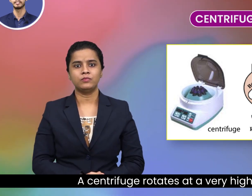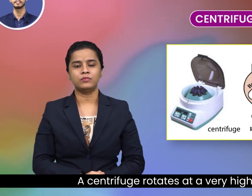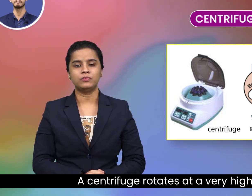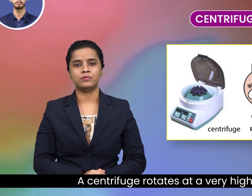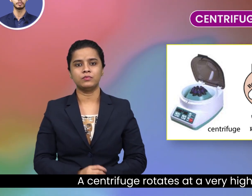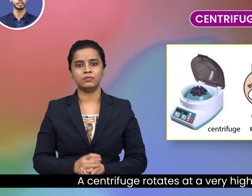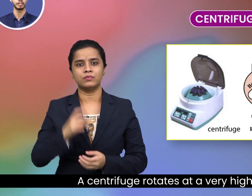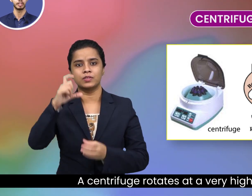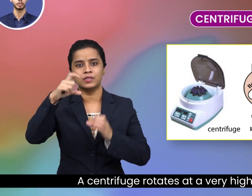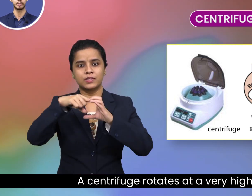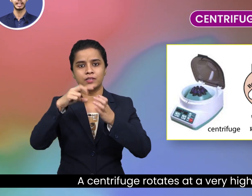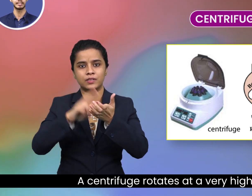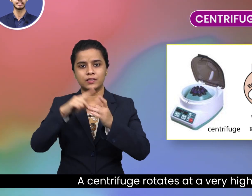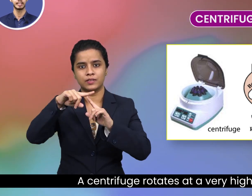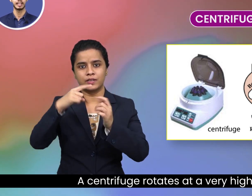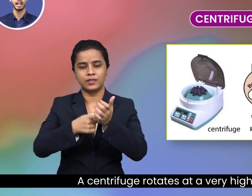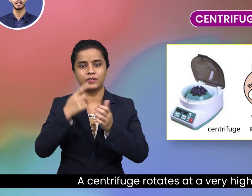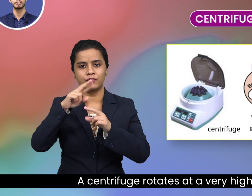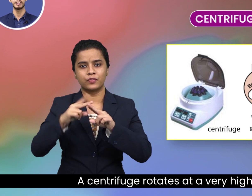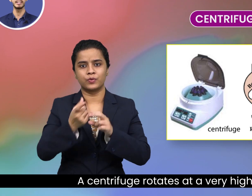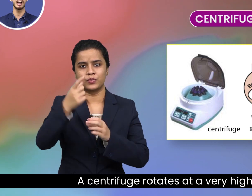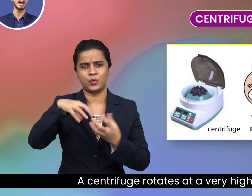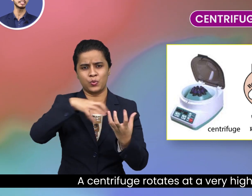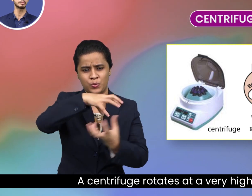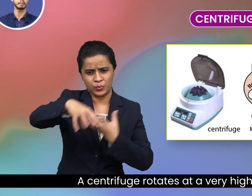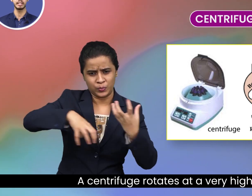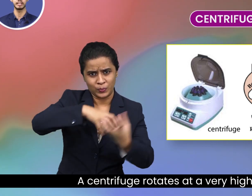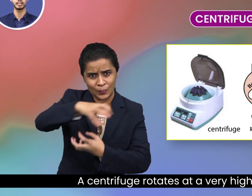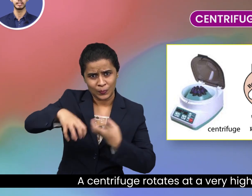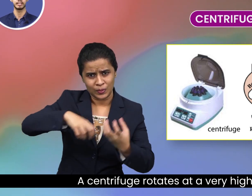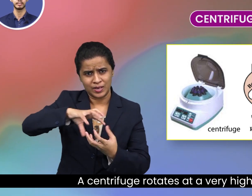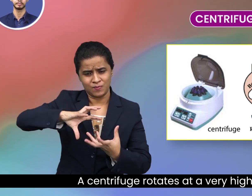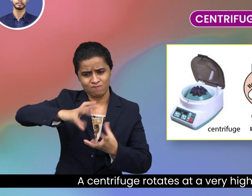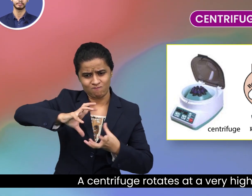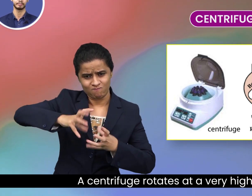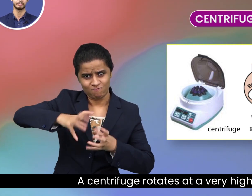A centrifuge rotates at a very high speed